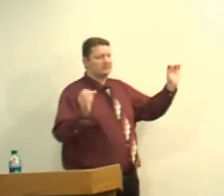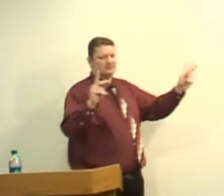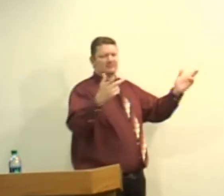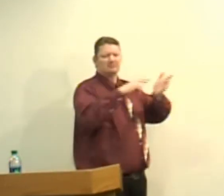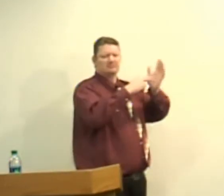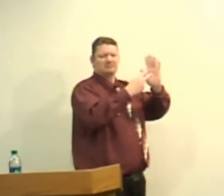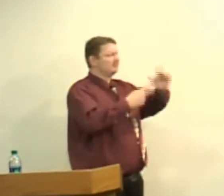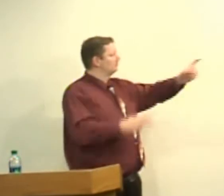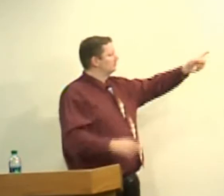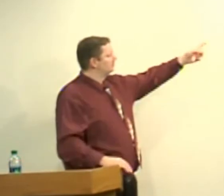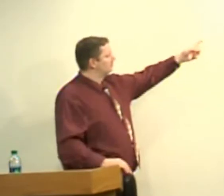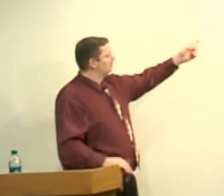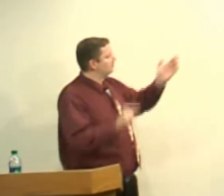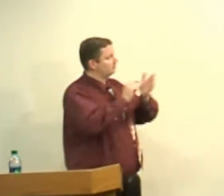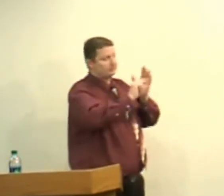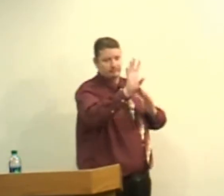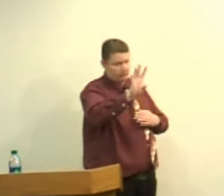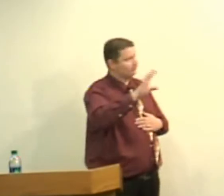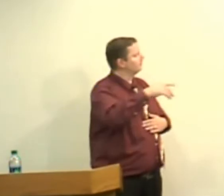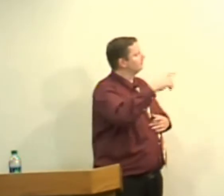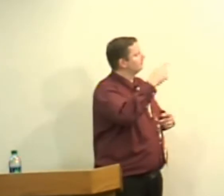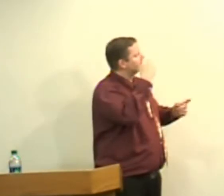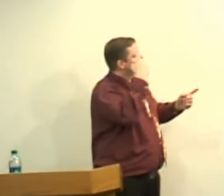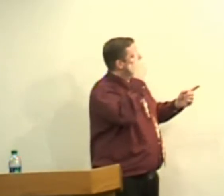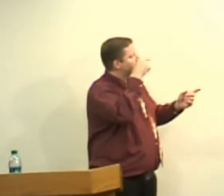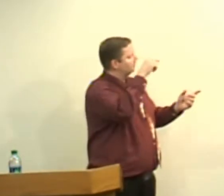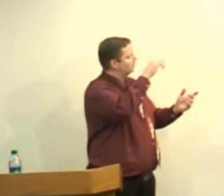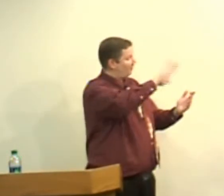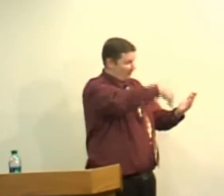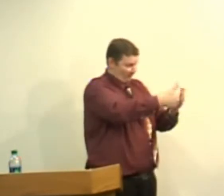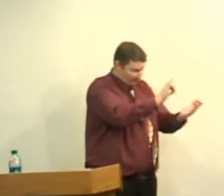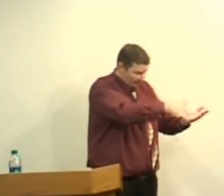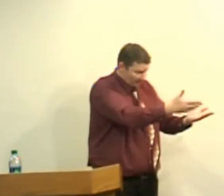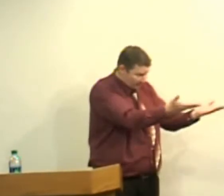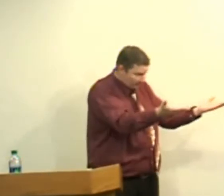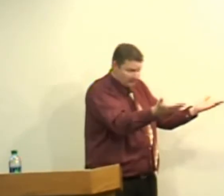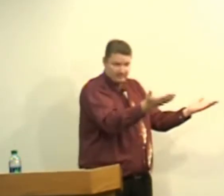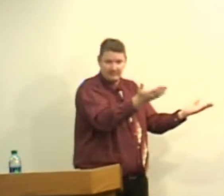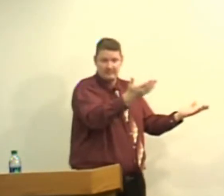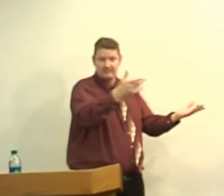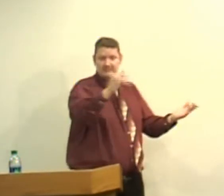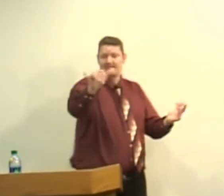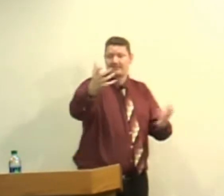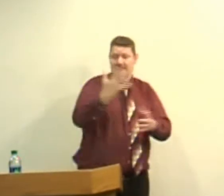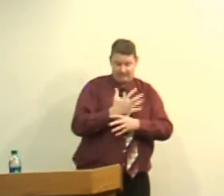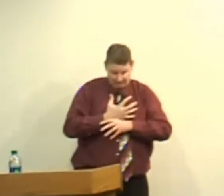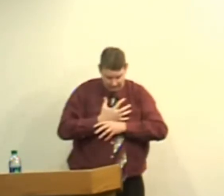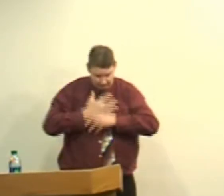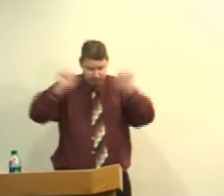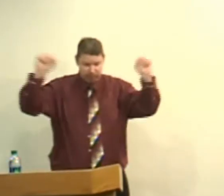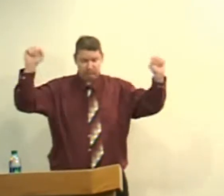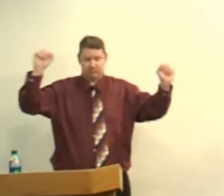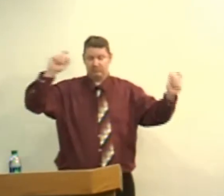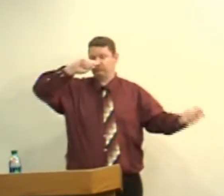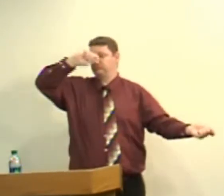They don't seem to care that this is going on. And what it means is that, here, it says that in all of this,